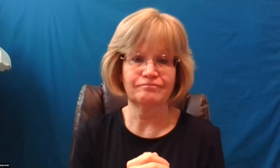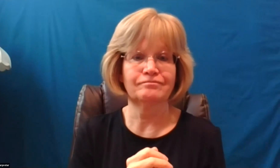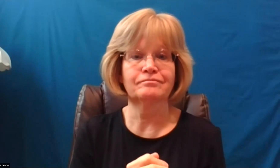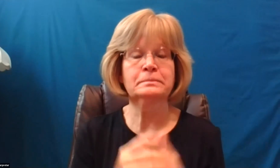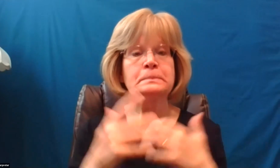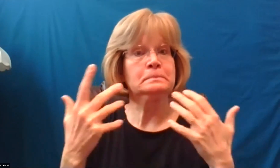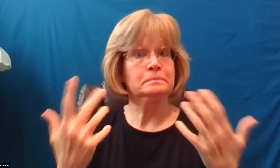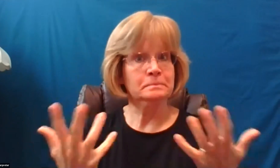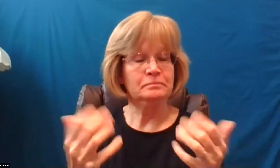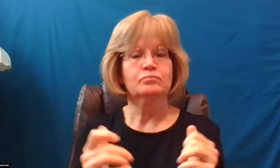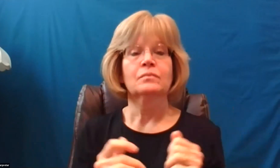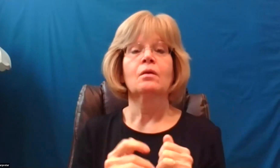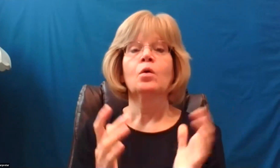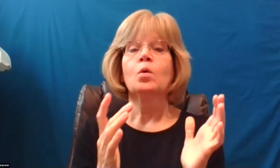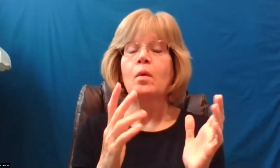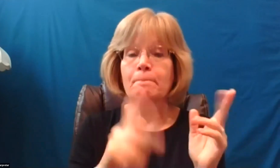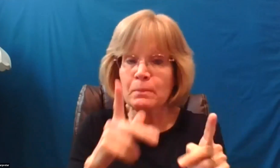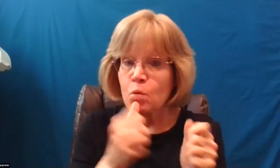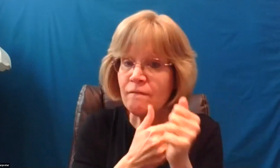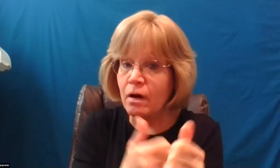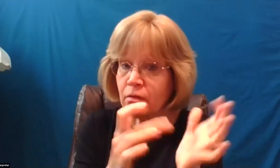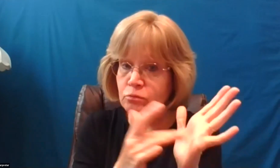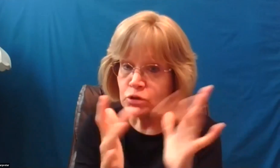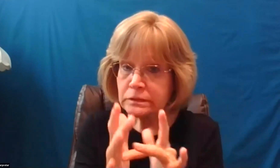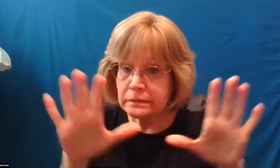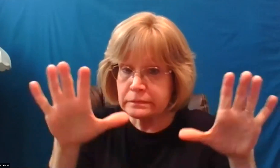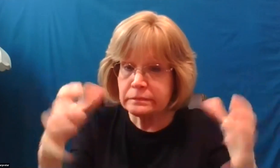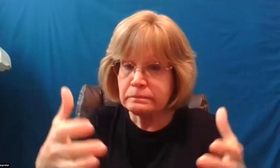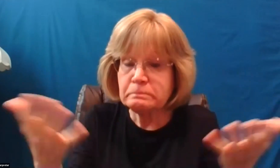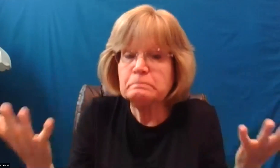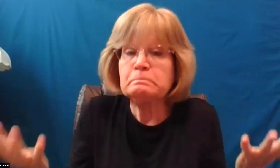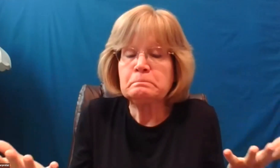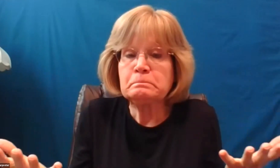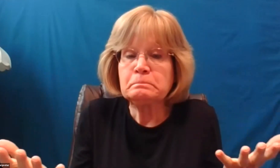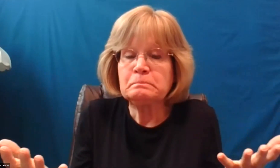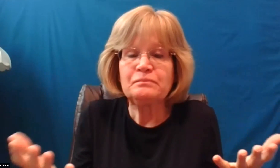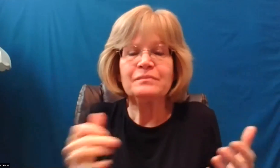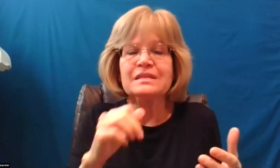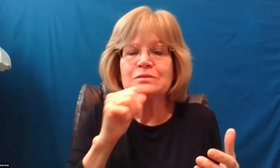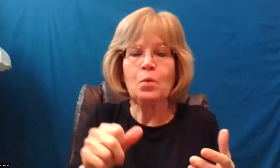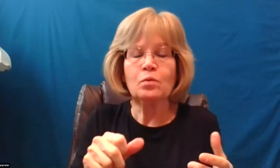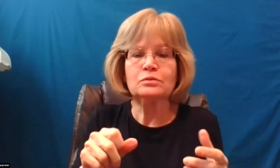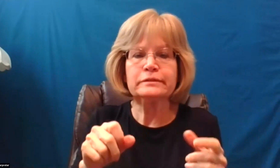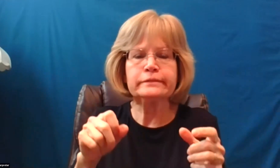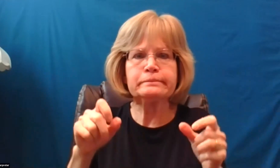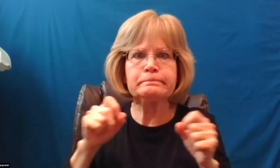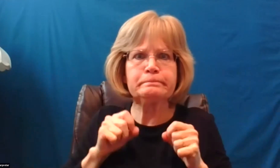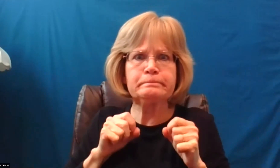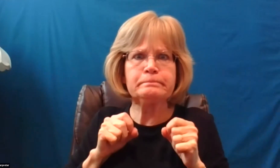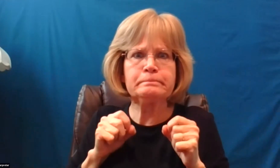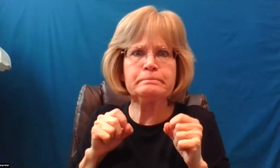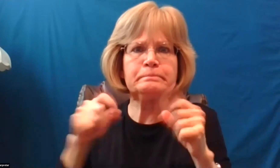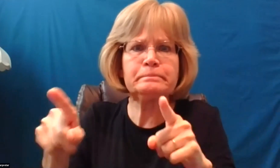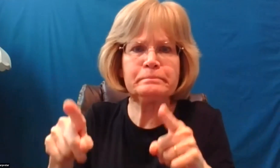So, Jesus followers, let's resist the knee-jerk reactions that come from